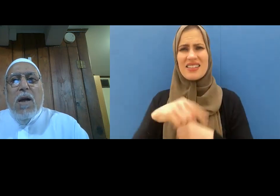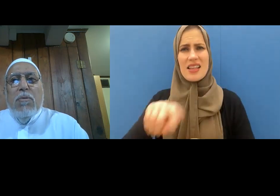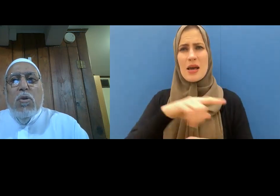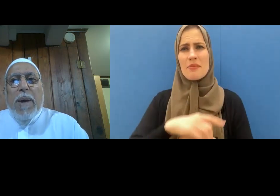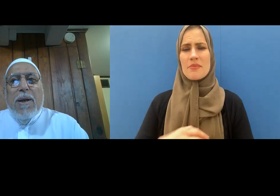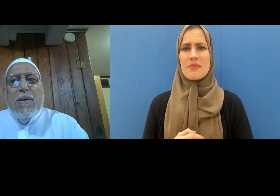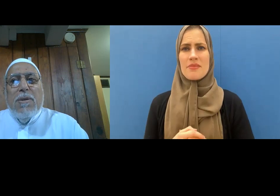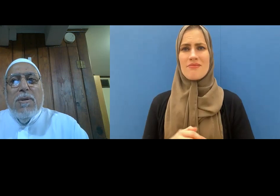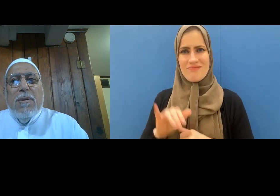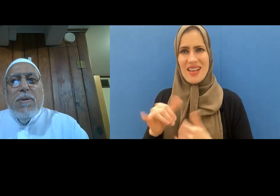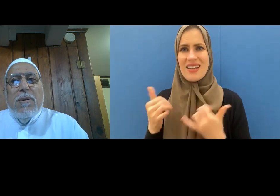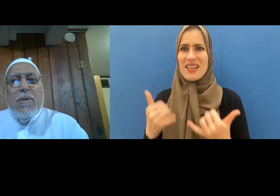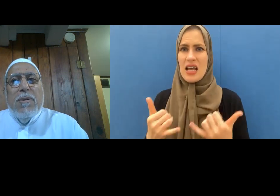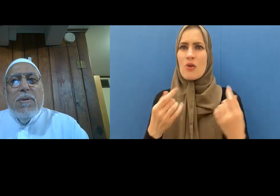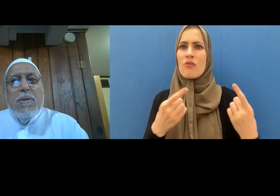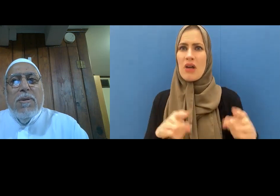has come to pass.